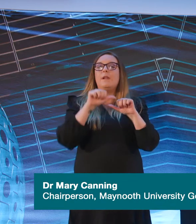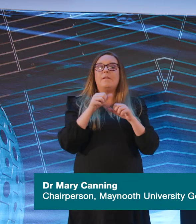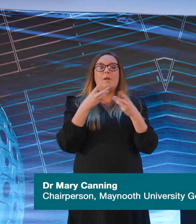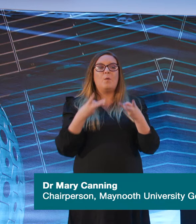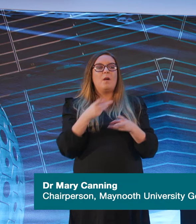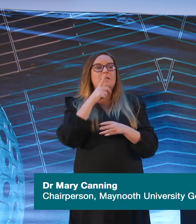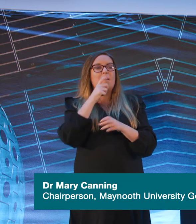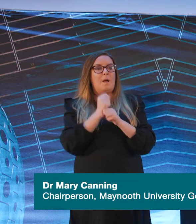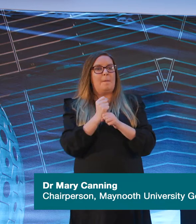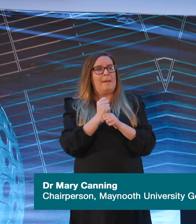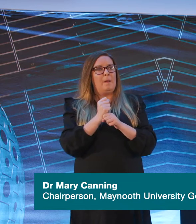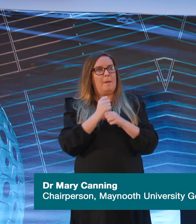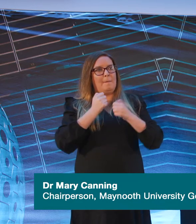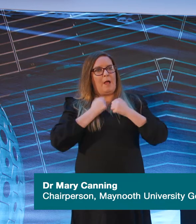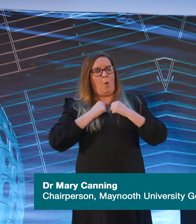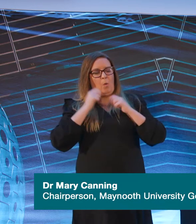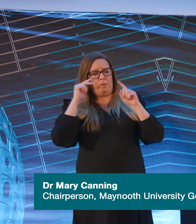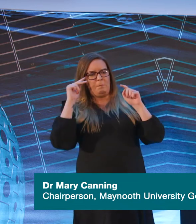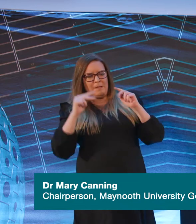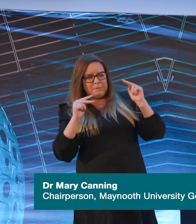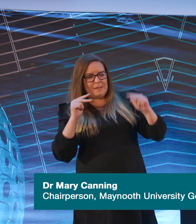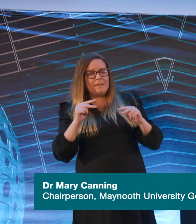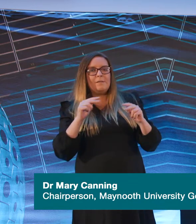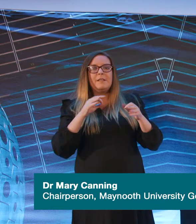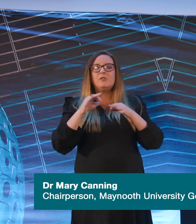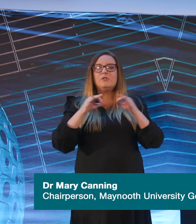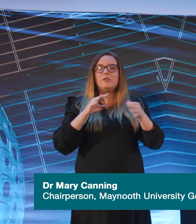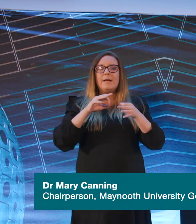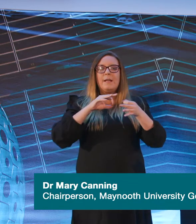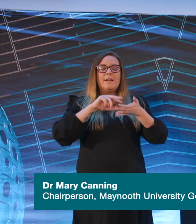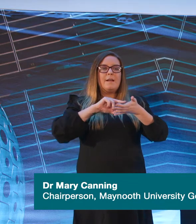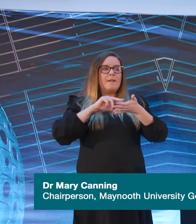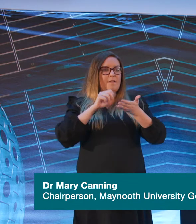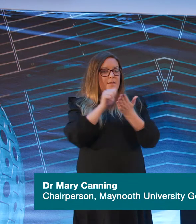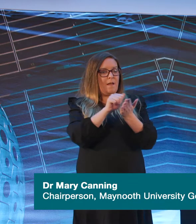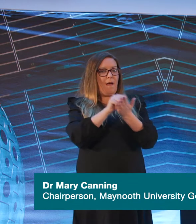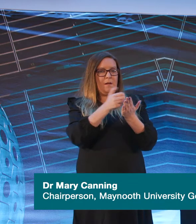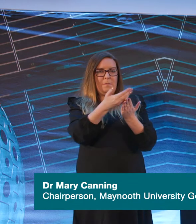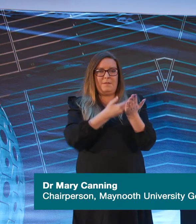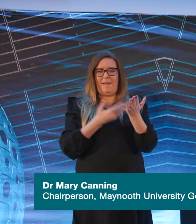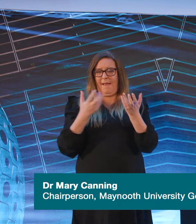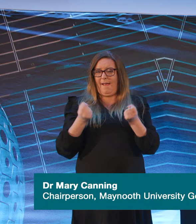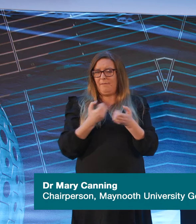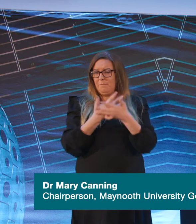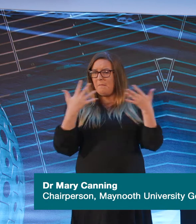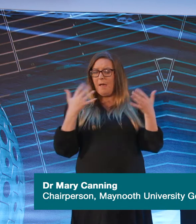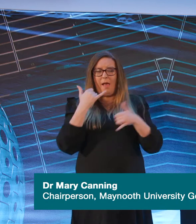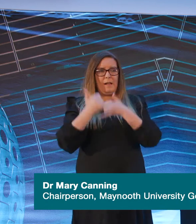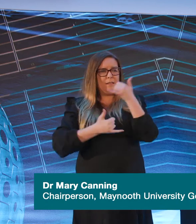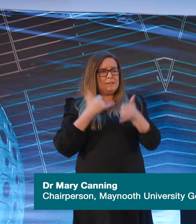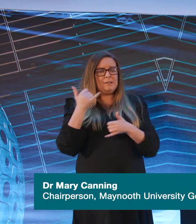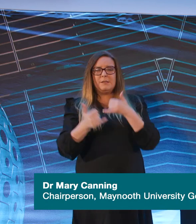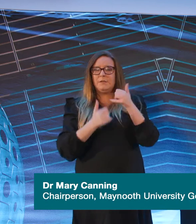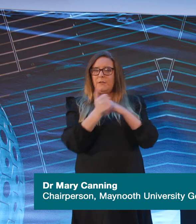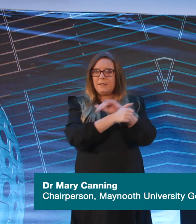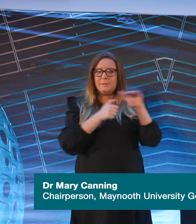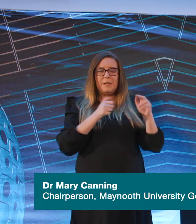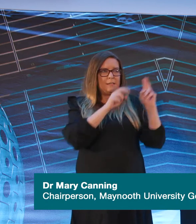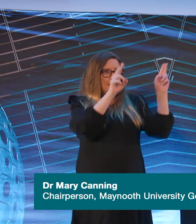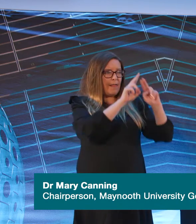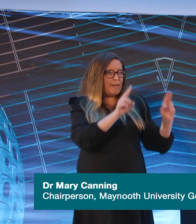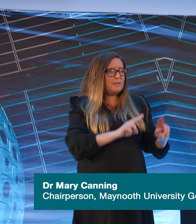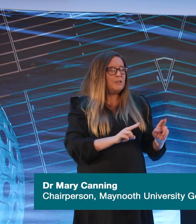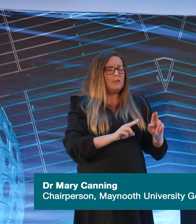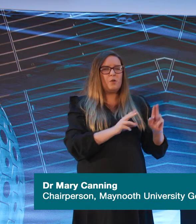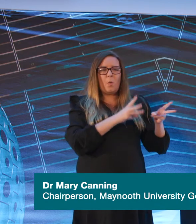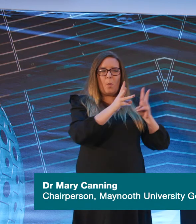strategic documents, gleaned from many years of international experience in working with higher education systems